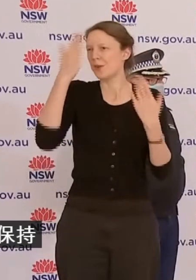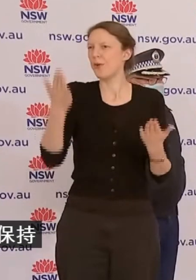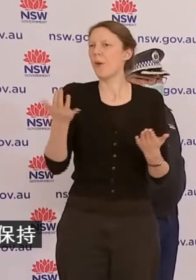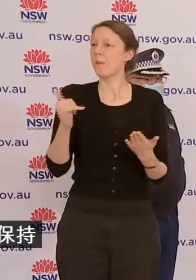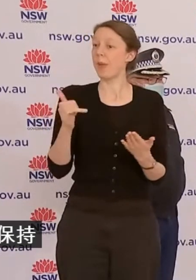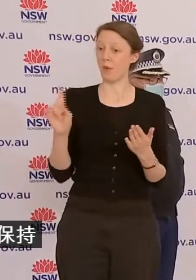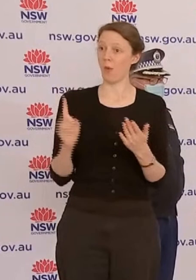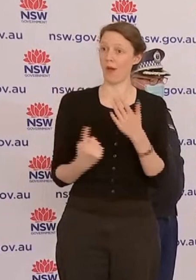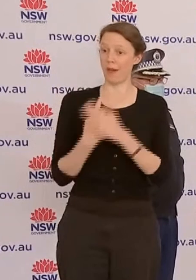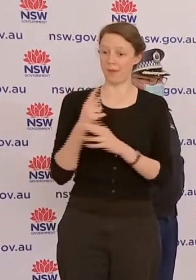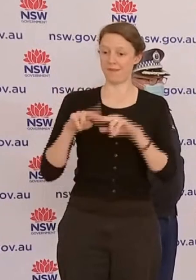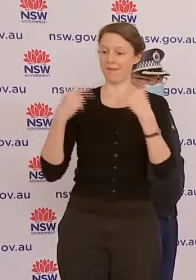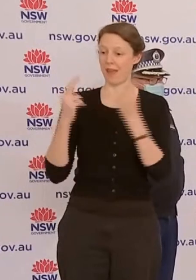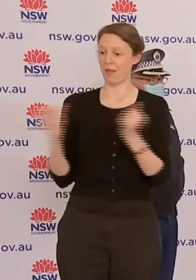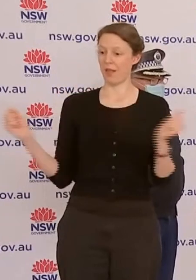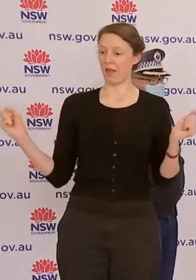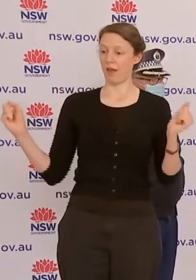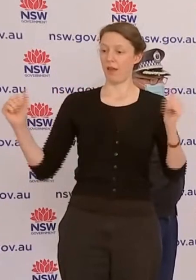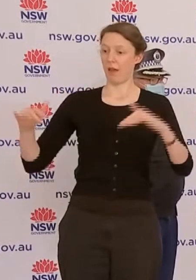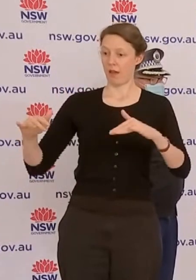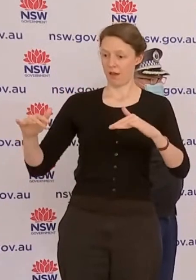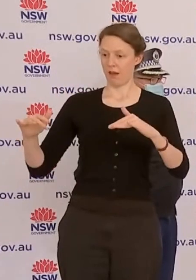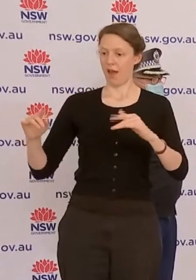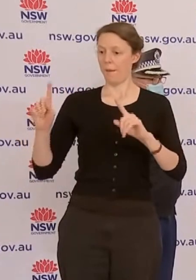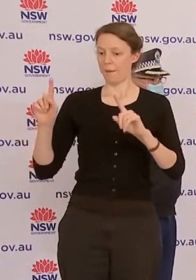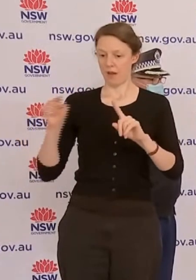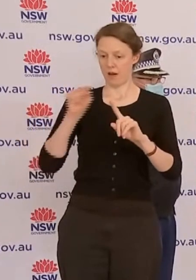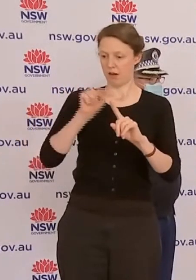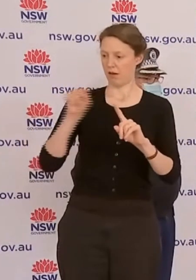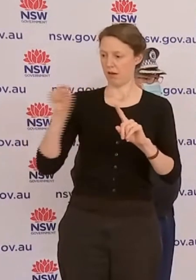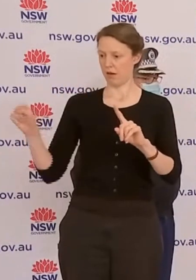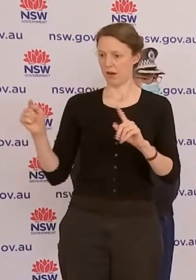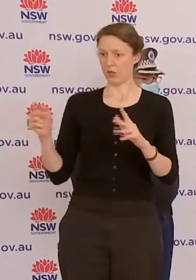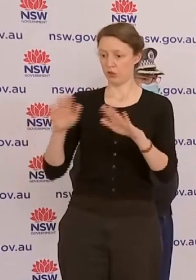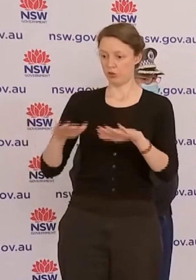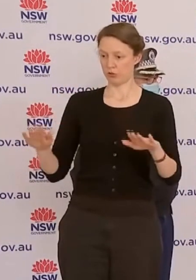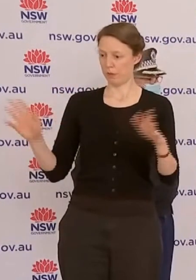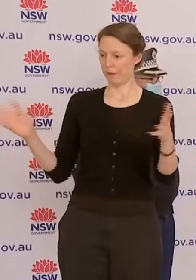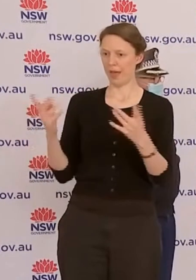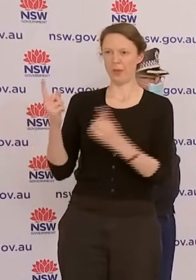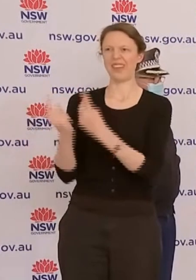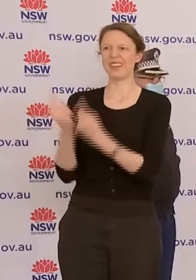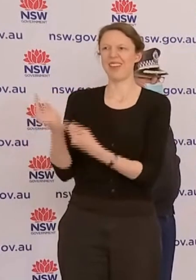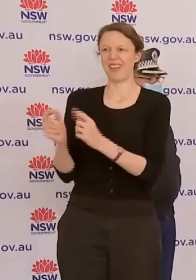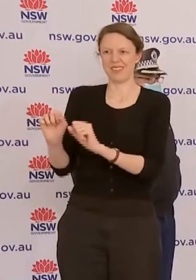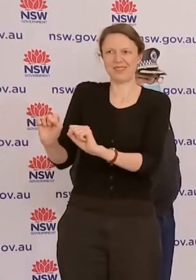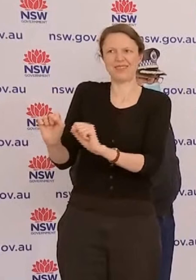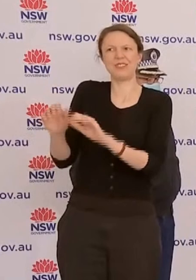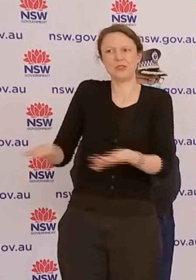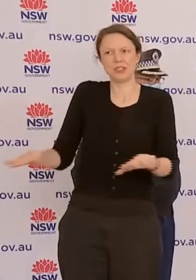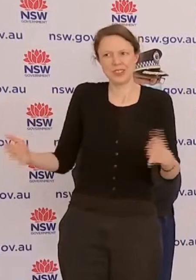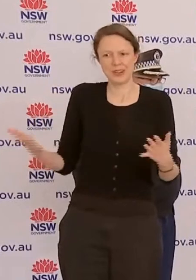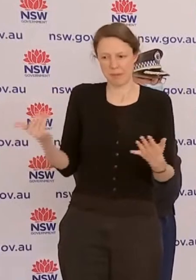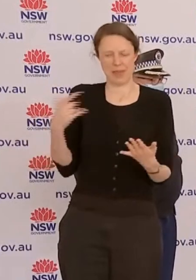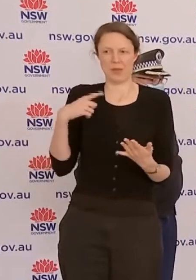the fact that outdoor environments are generally safe, but you still need to keep away from people. In that area, you'd